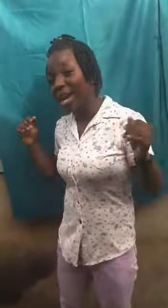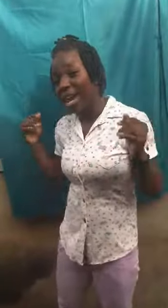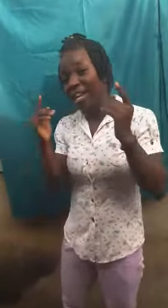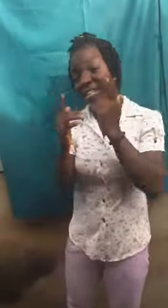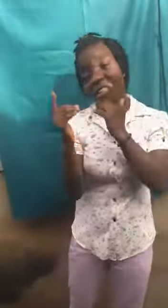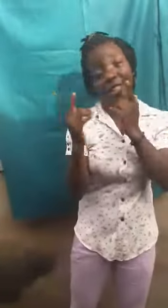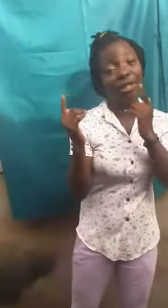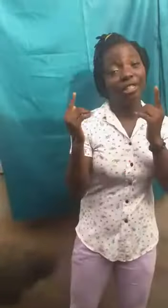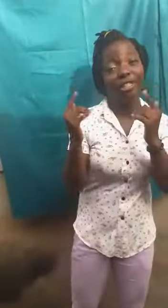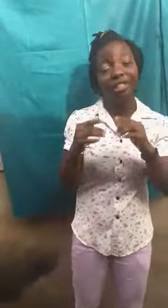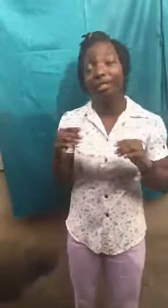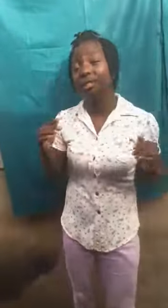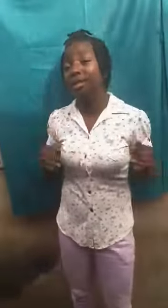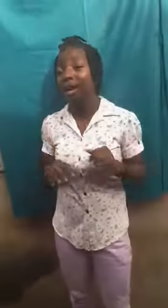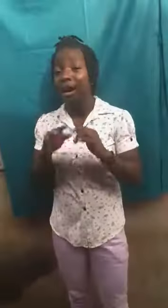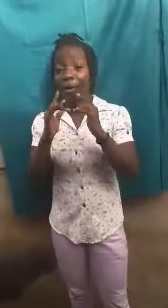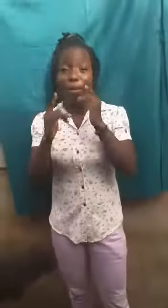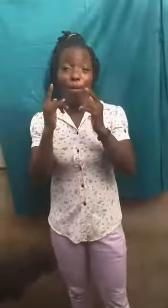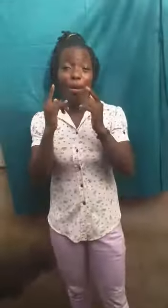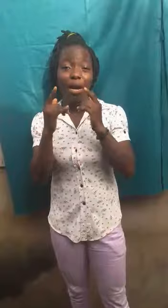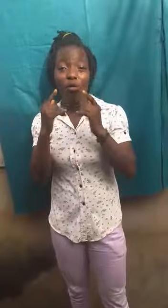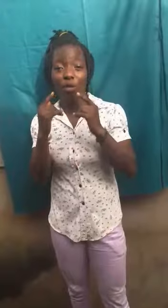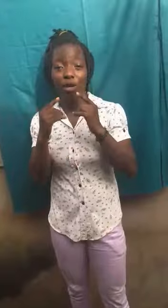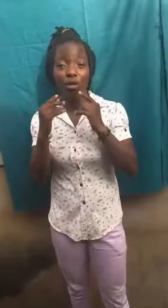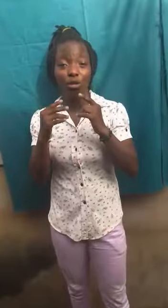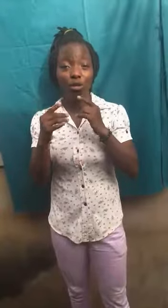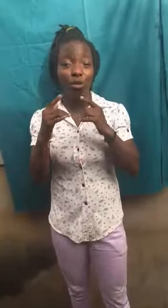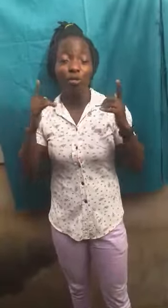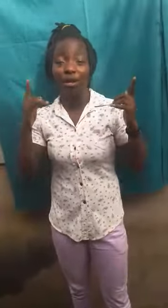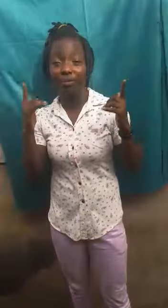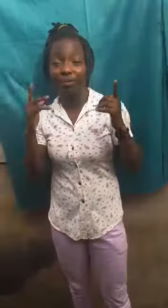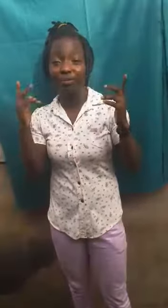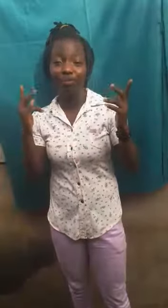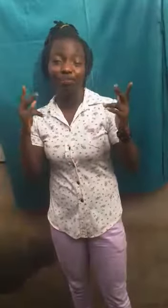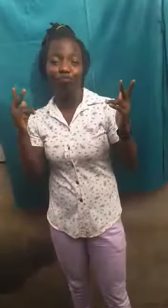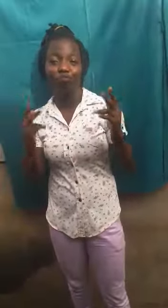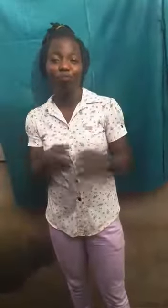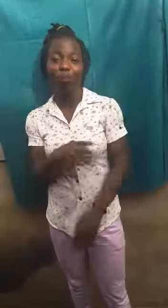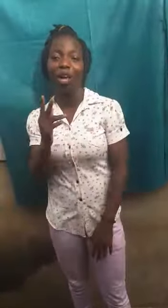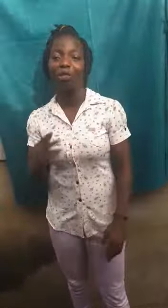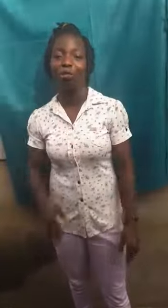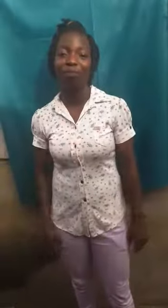It is what it is. My baby, Oliver. It's okay.